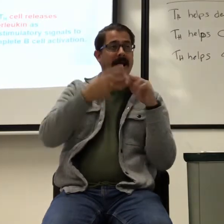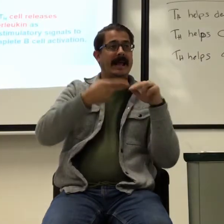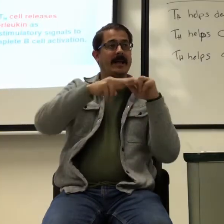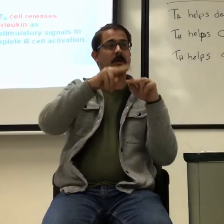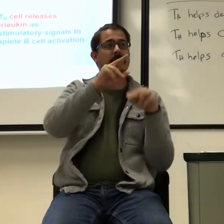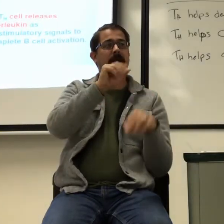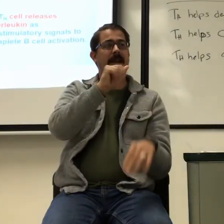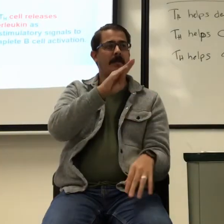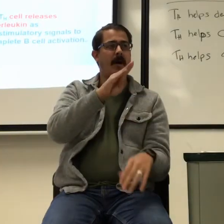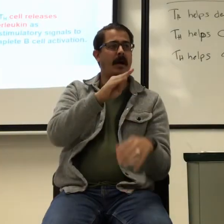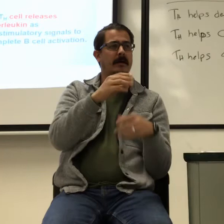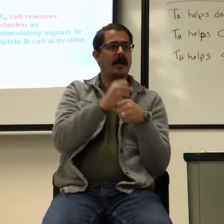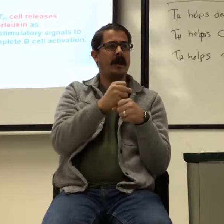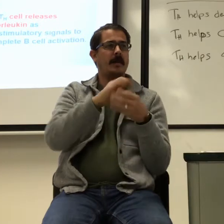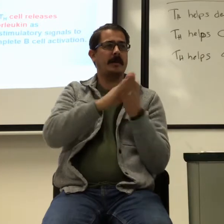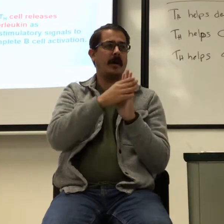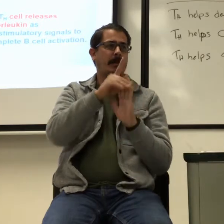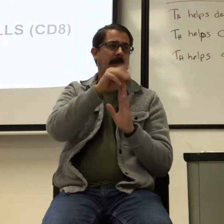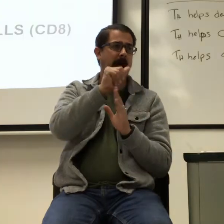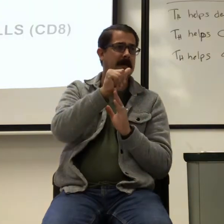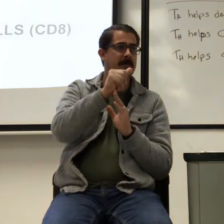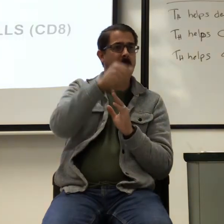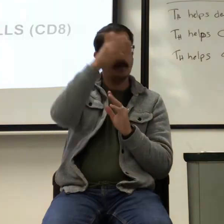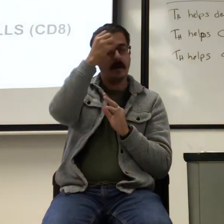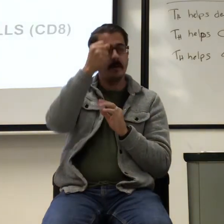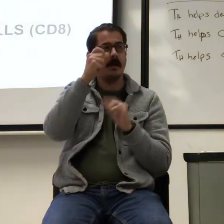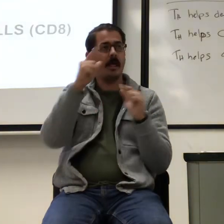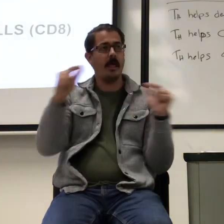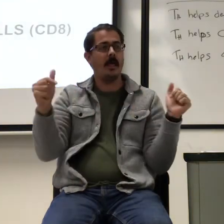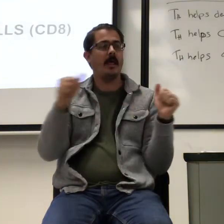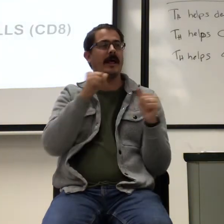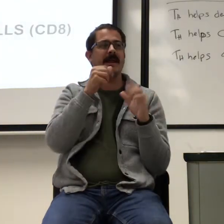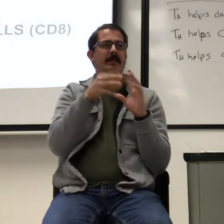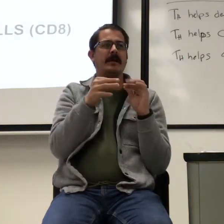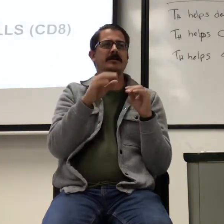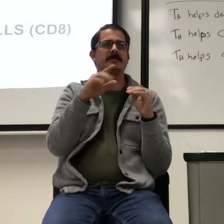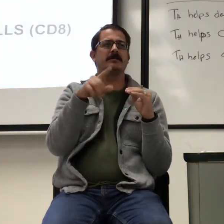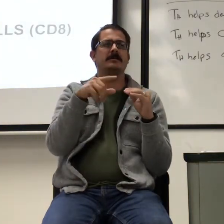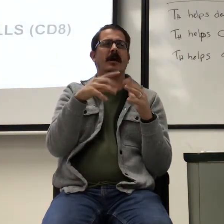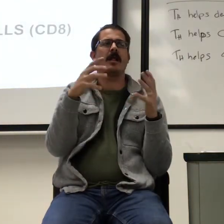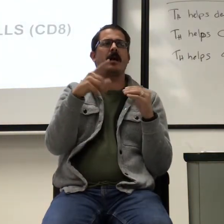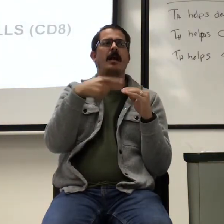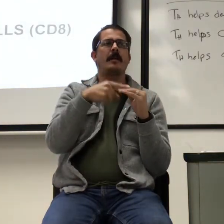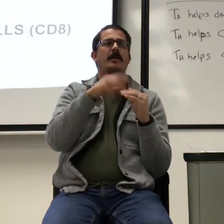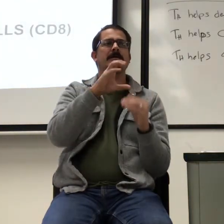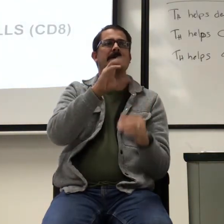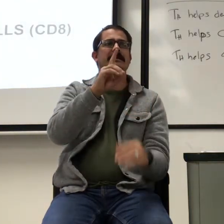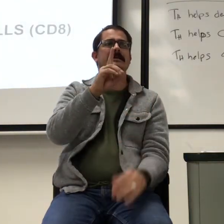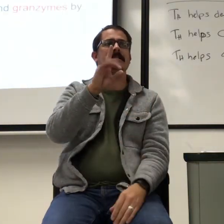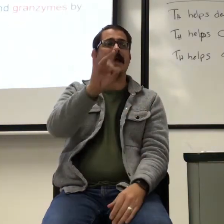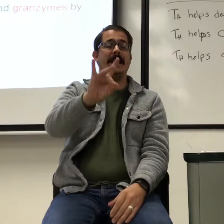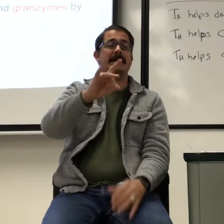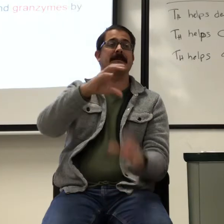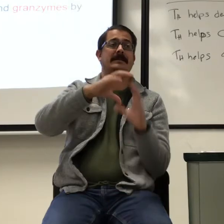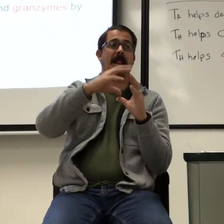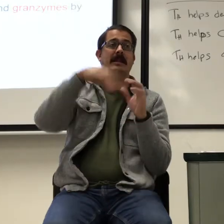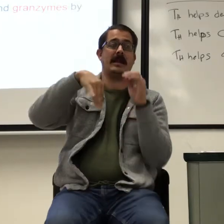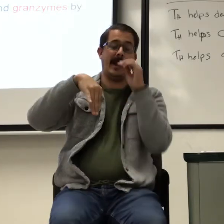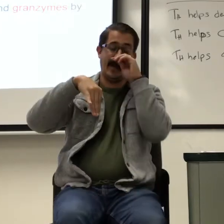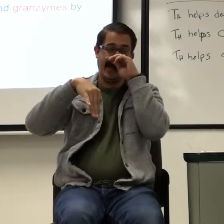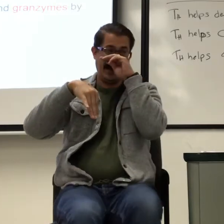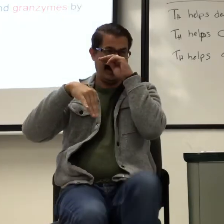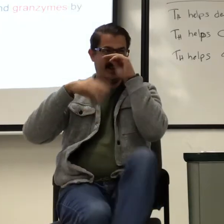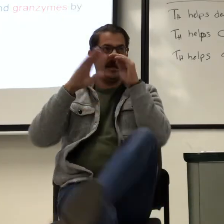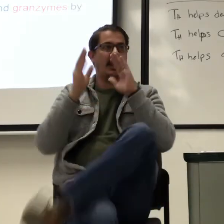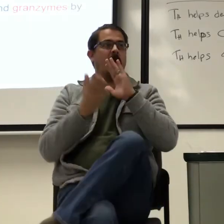antibody titer, they become plasma cells, they have memory cells. But I didn't mention much about the CD8 cells yet. They